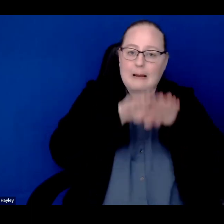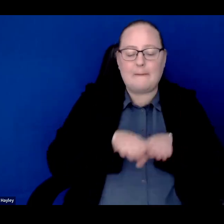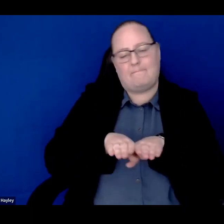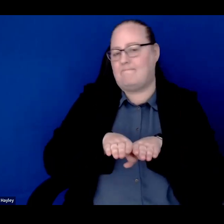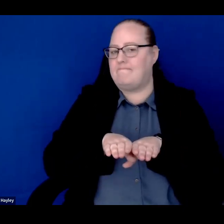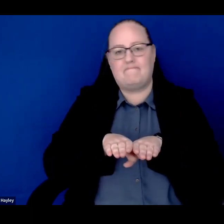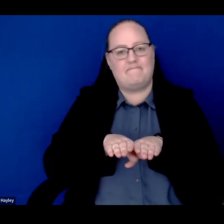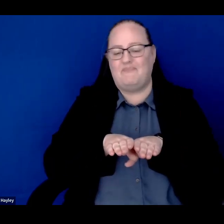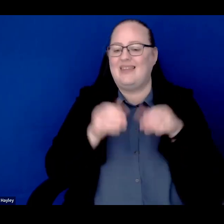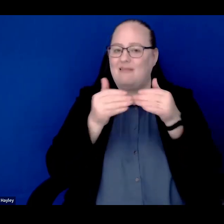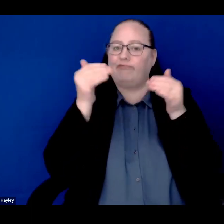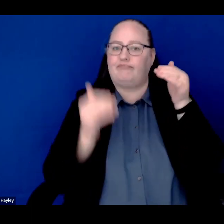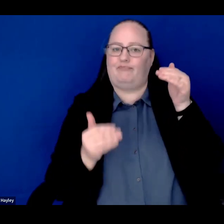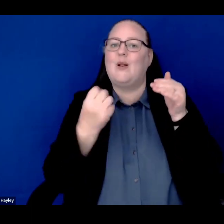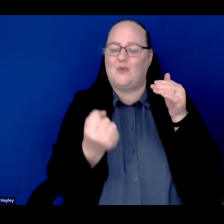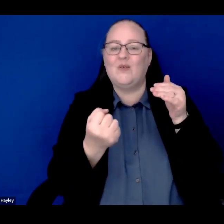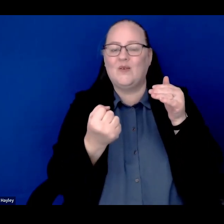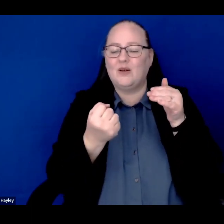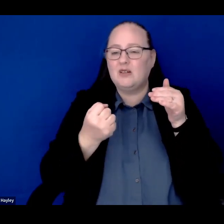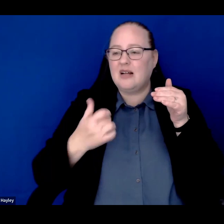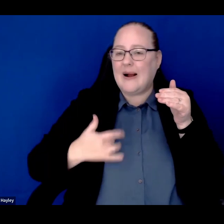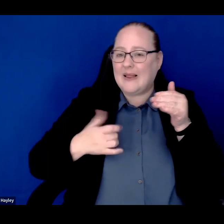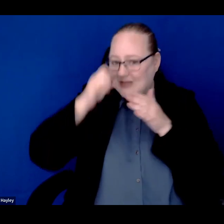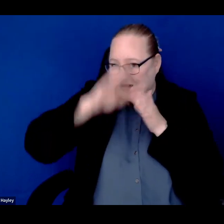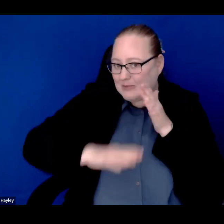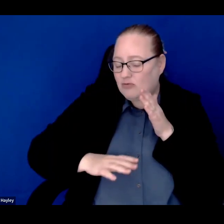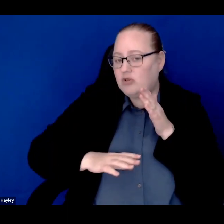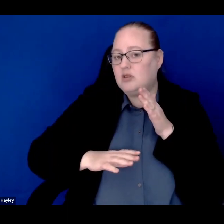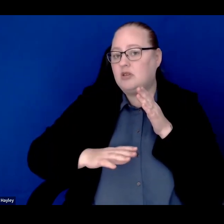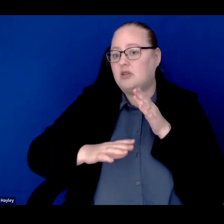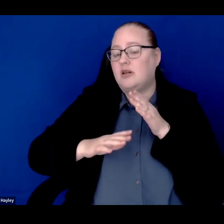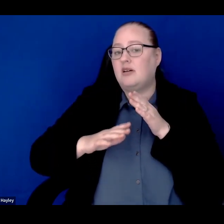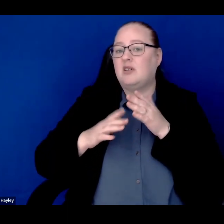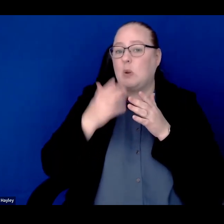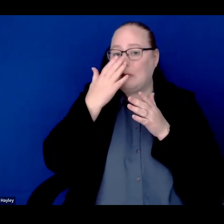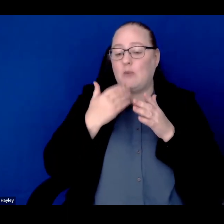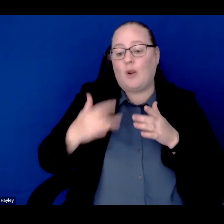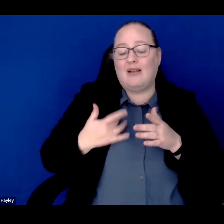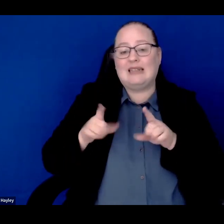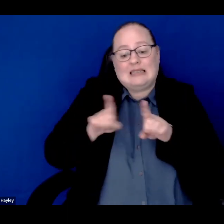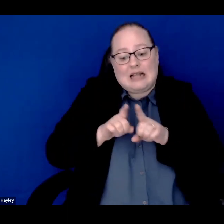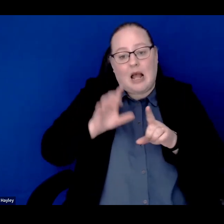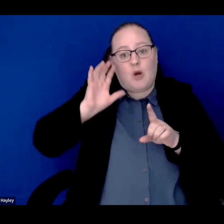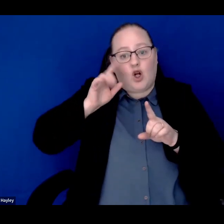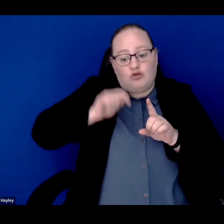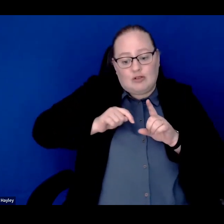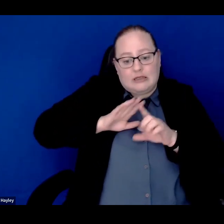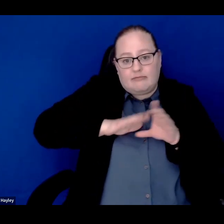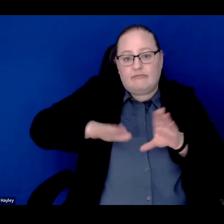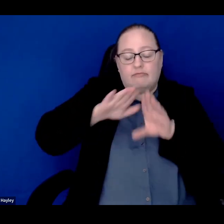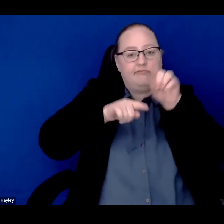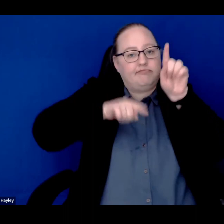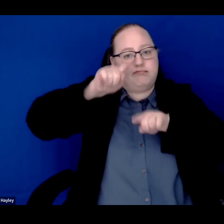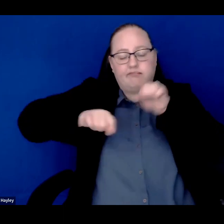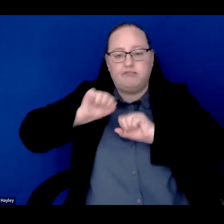lived experiences, both within and between countries. And one way to unpack and make visible these differences is by comparing